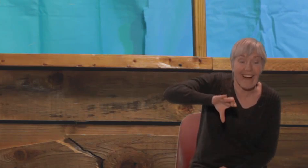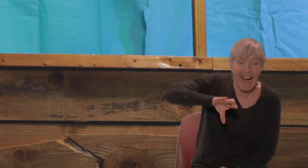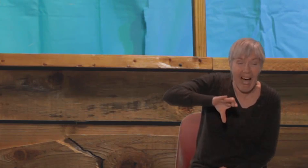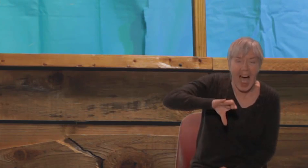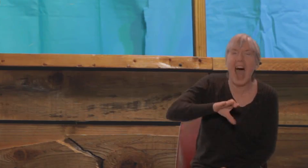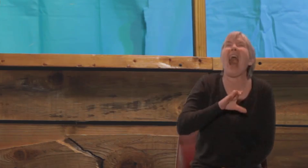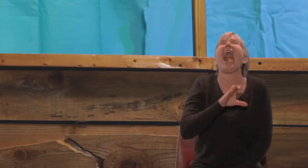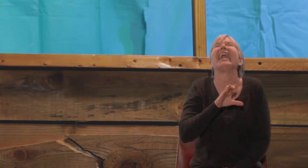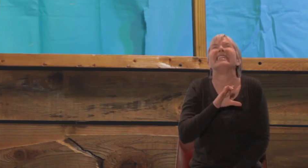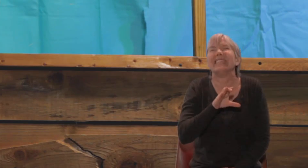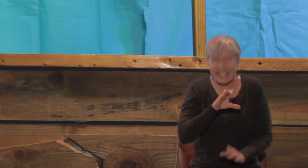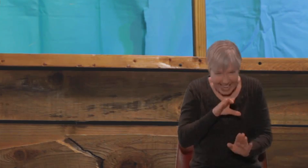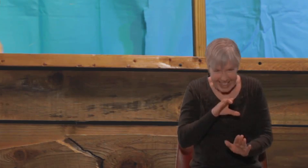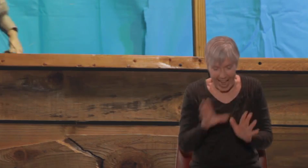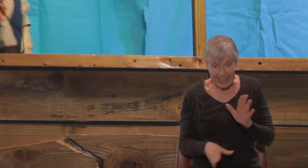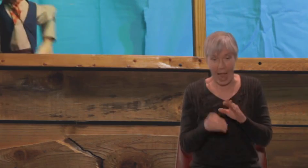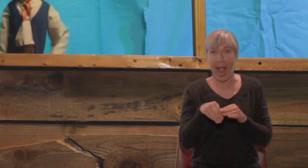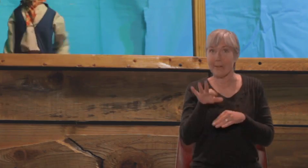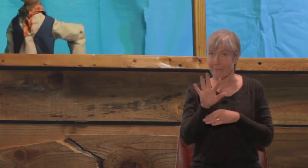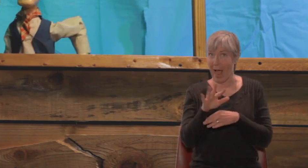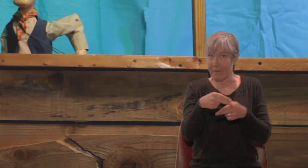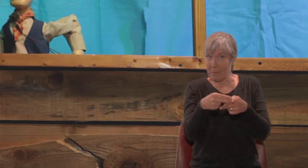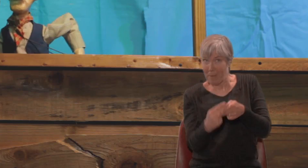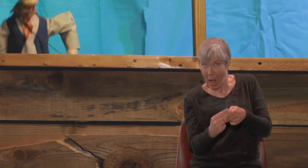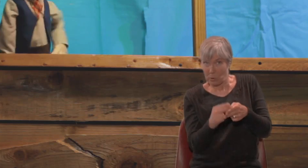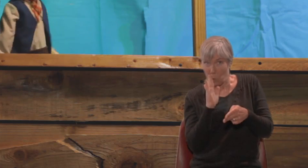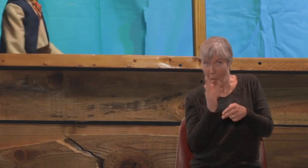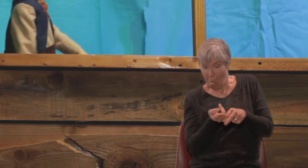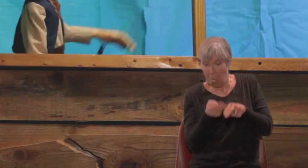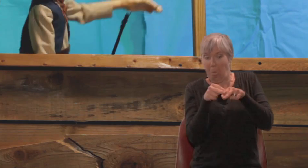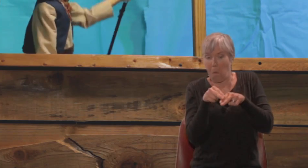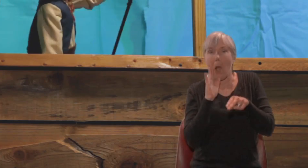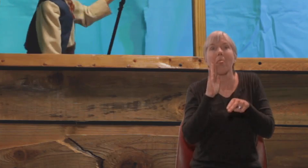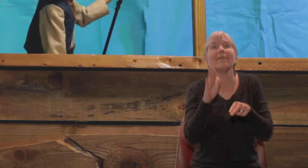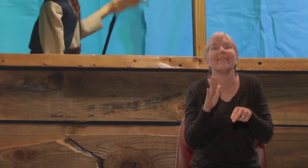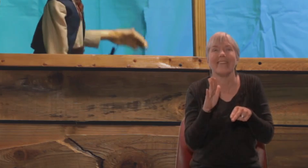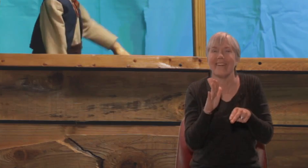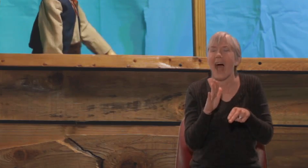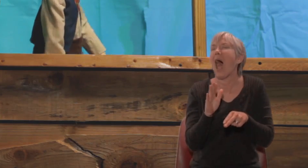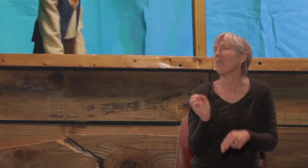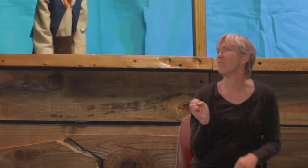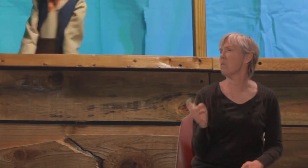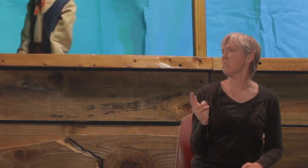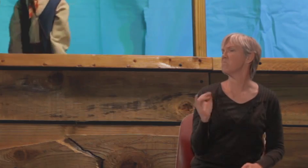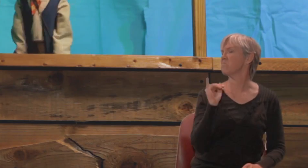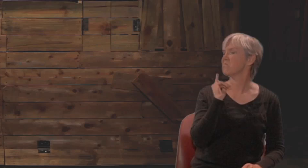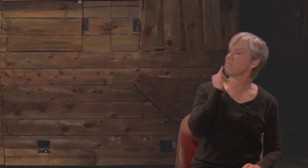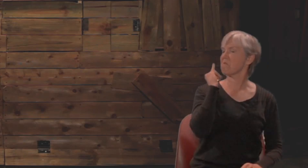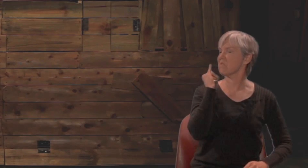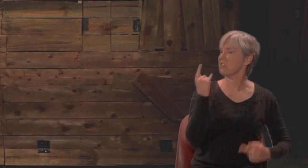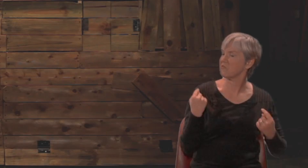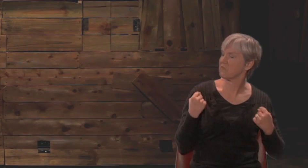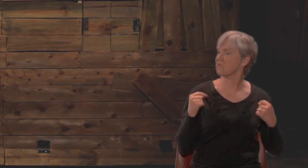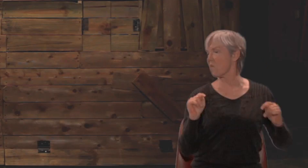There. That'll add 5 pounds to you, I'll wager. Take that, Jim Smiley. Just try to get your